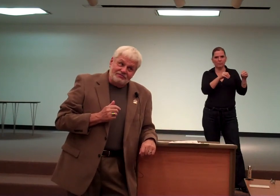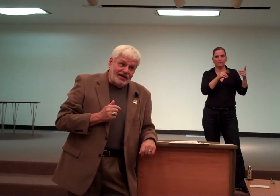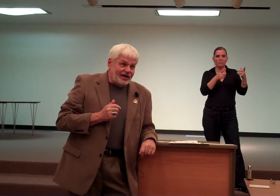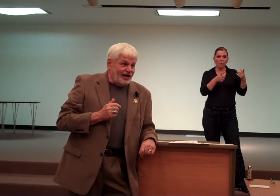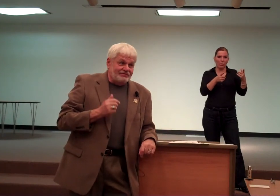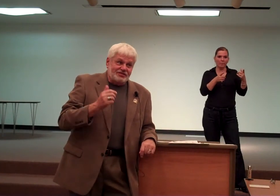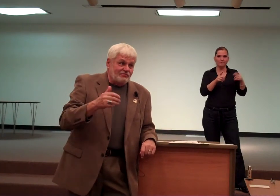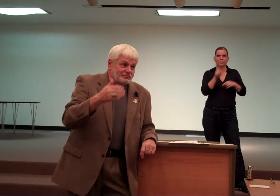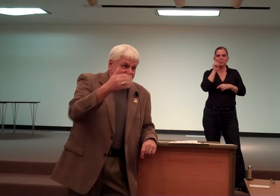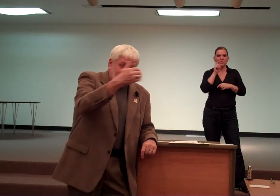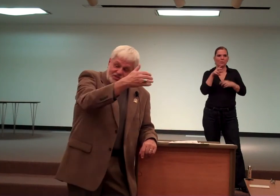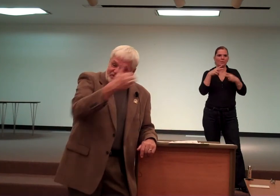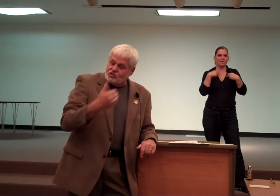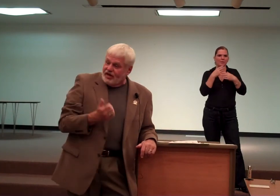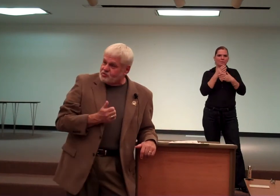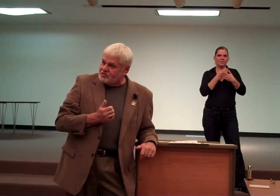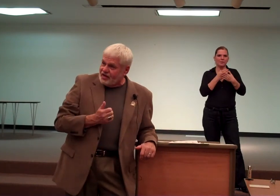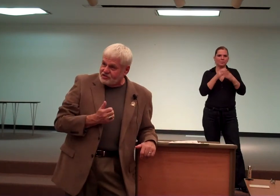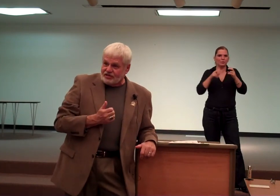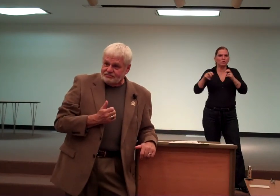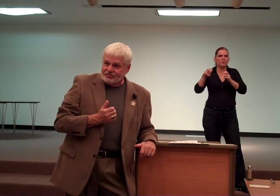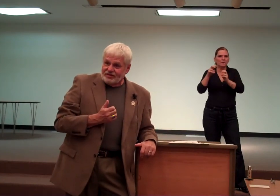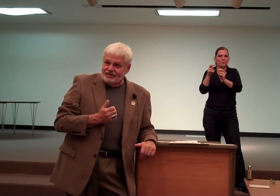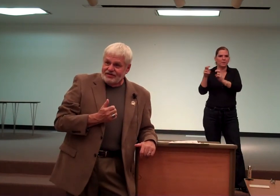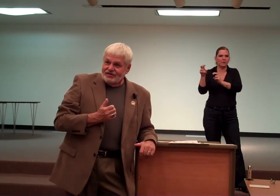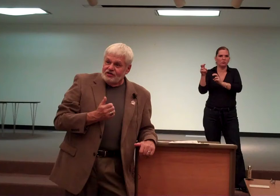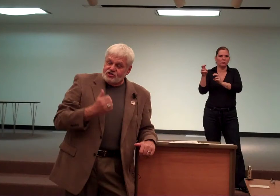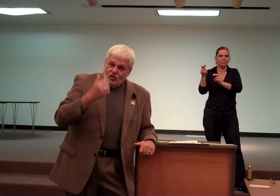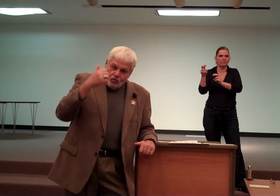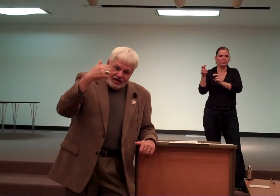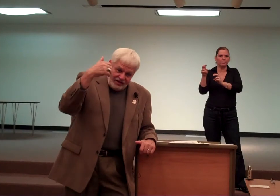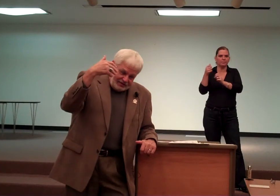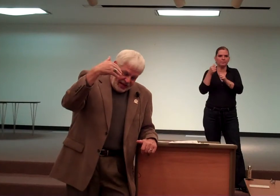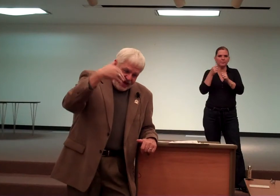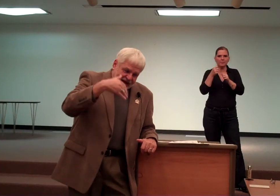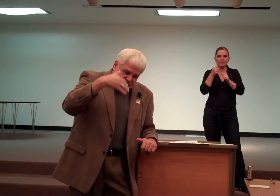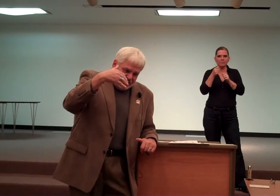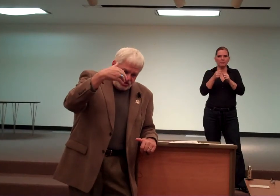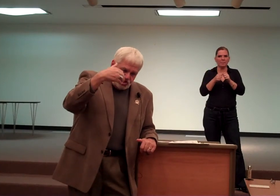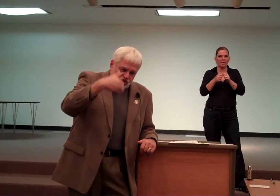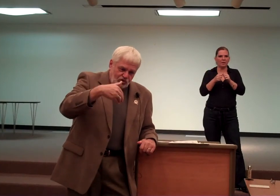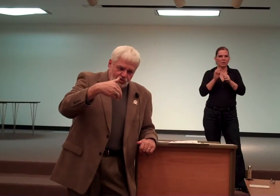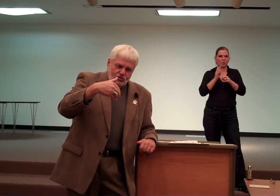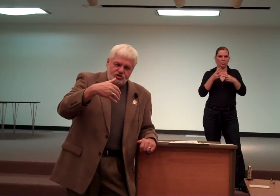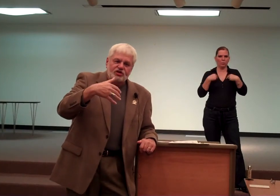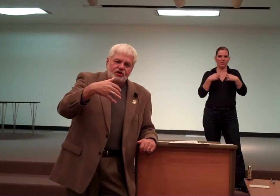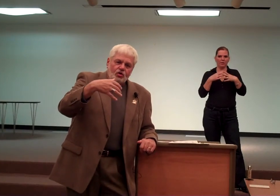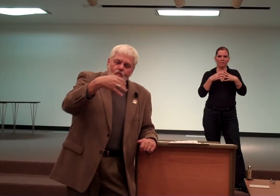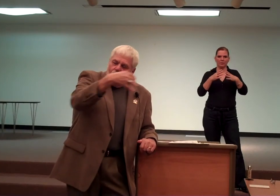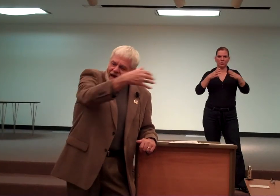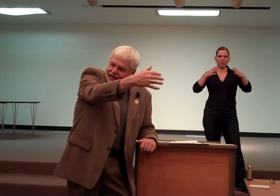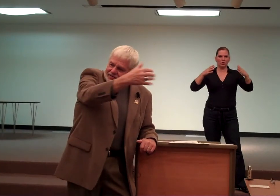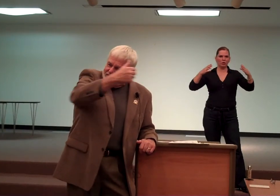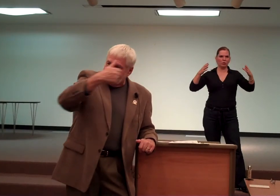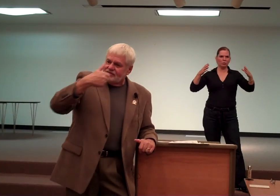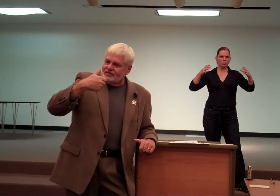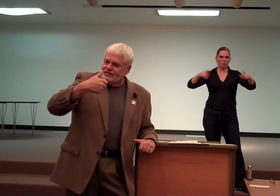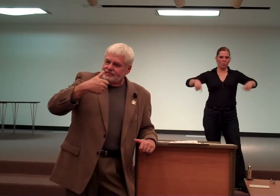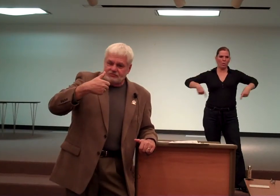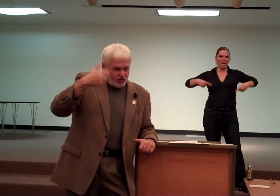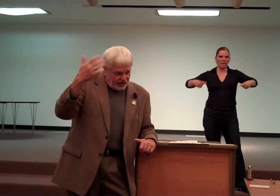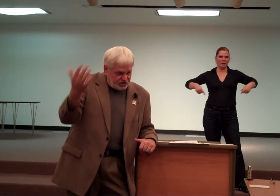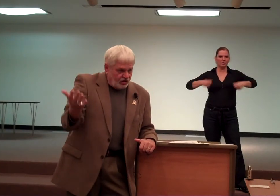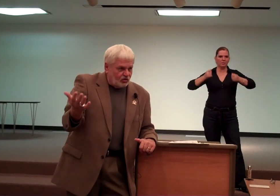Well, you've got to have some system of transportation. So we have these huge